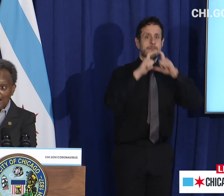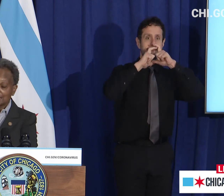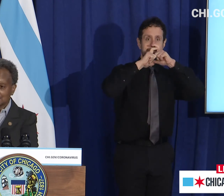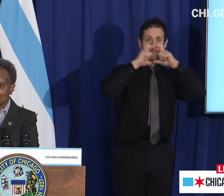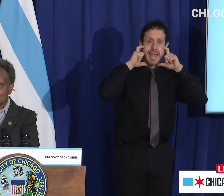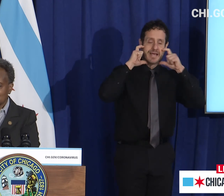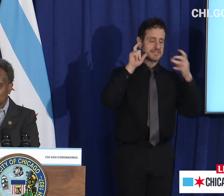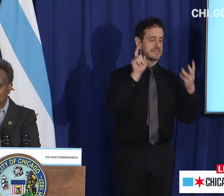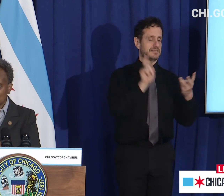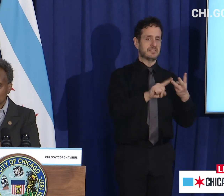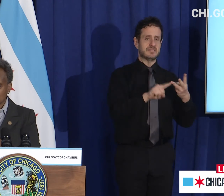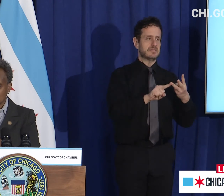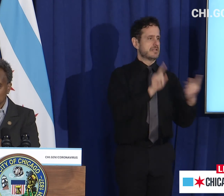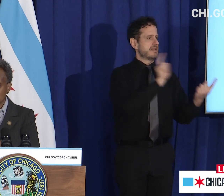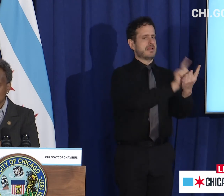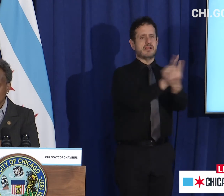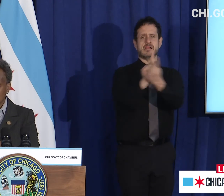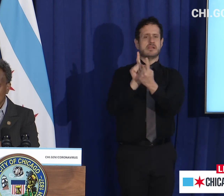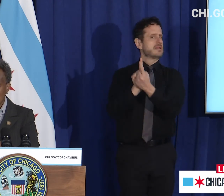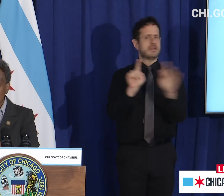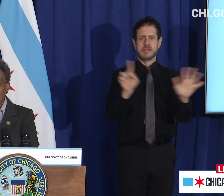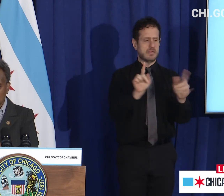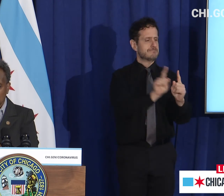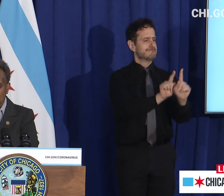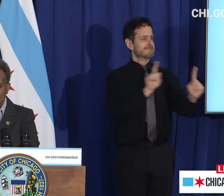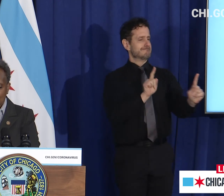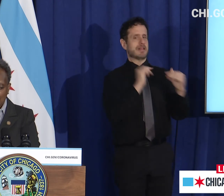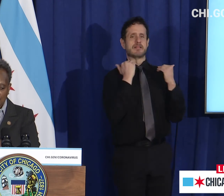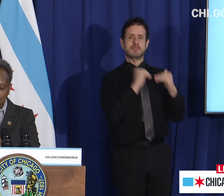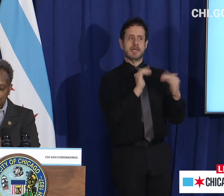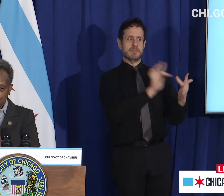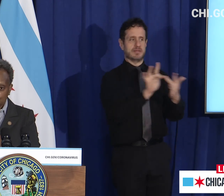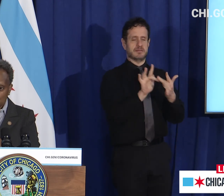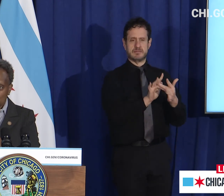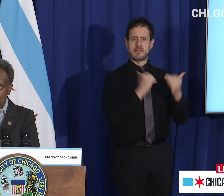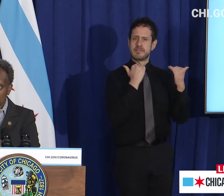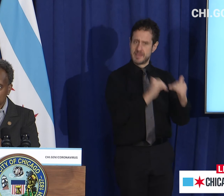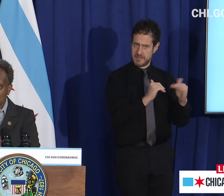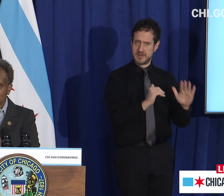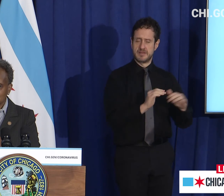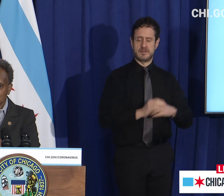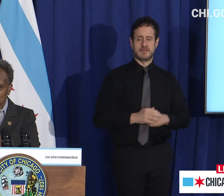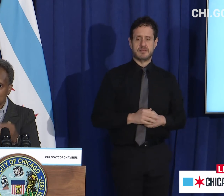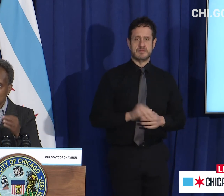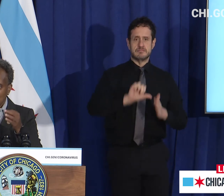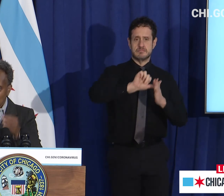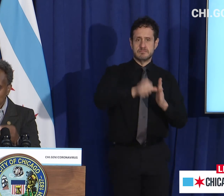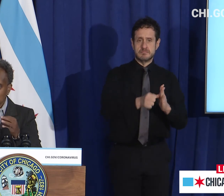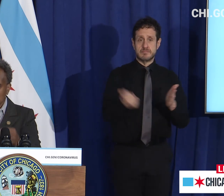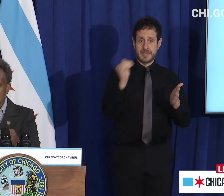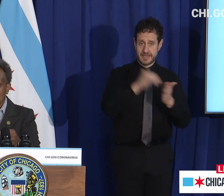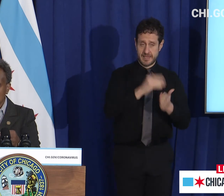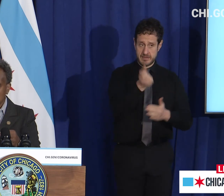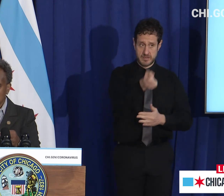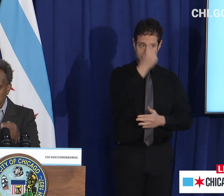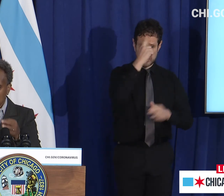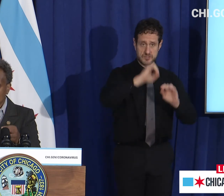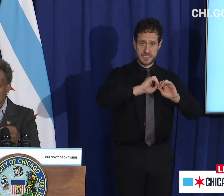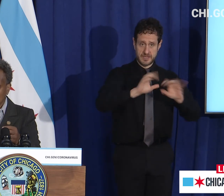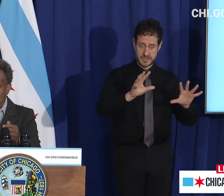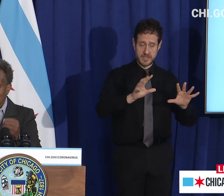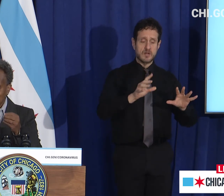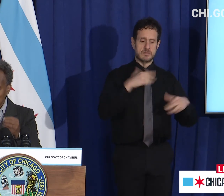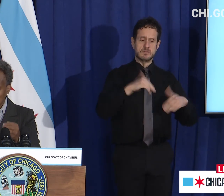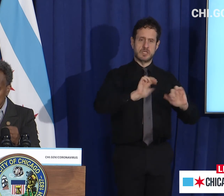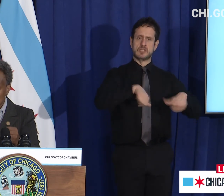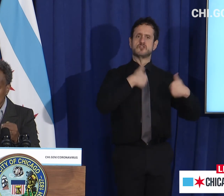our contact with others as much as we possibly can. And I want to place some emphasis on understanding the challenge